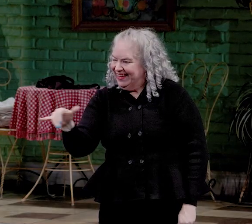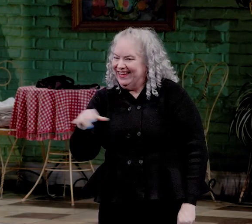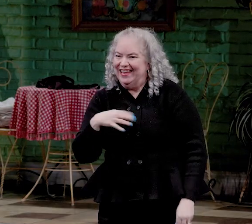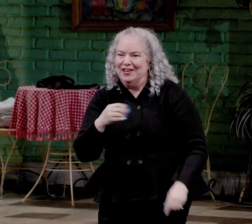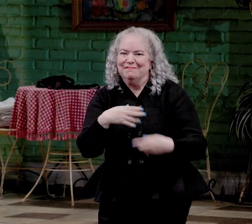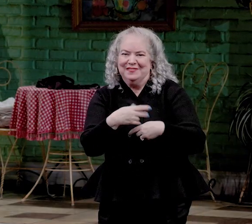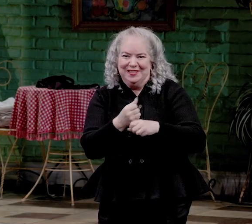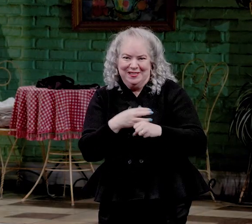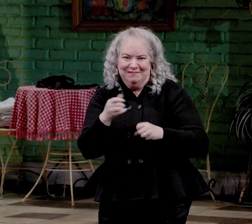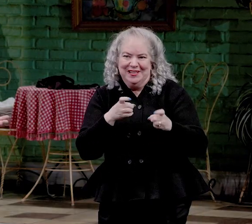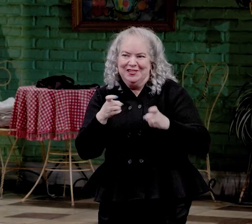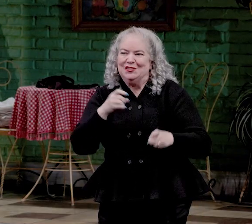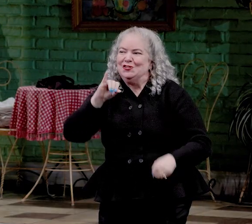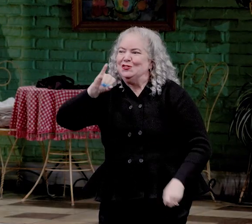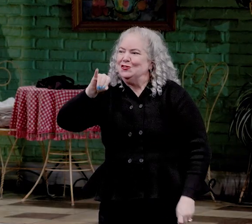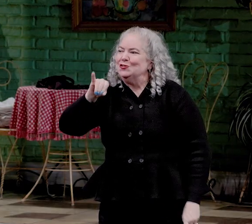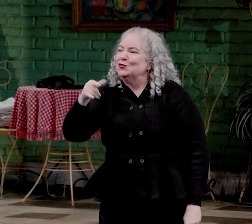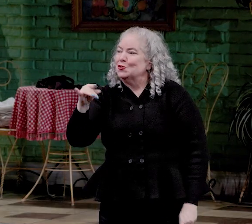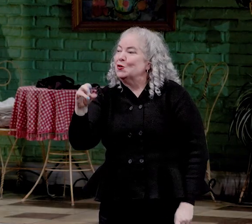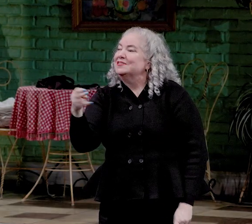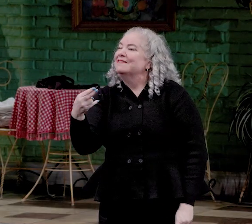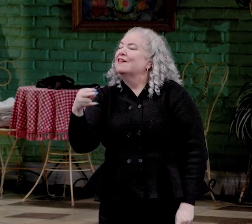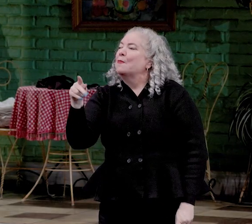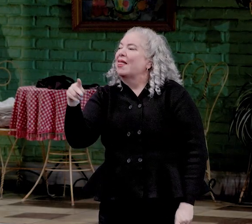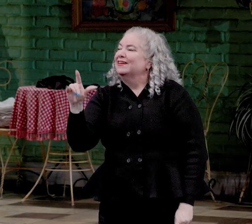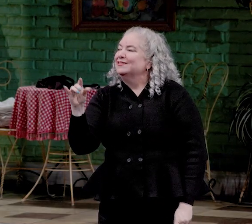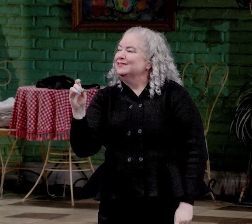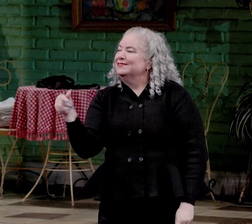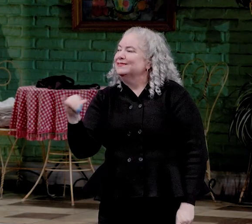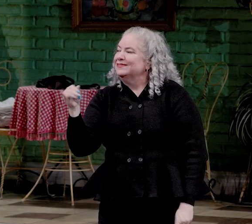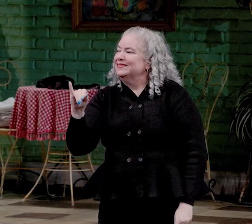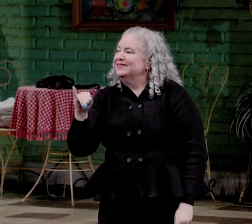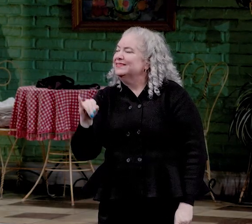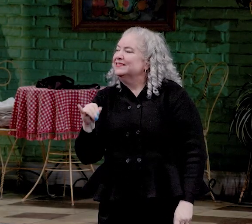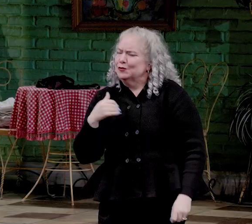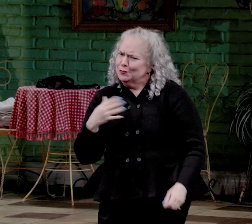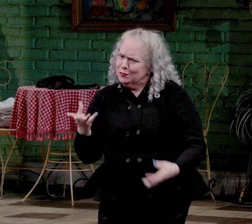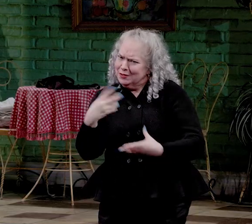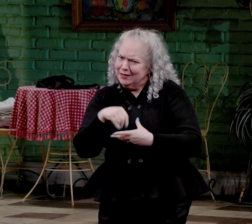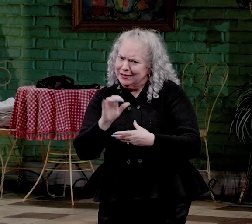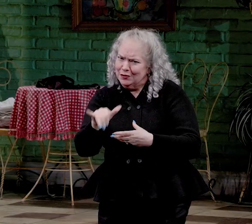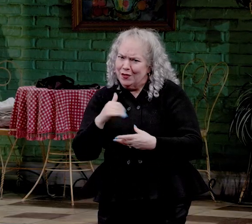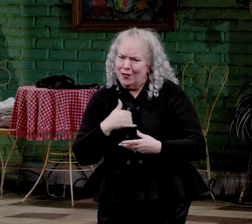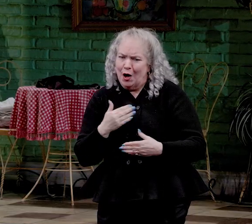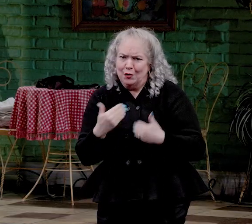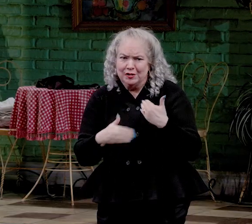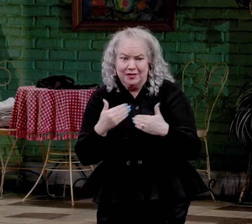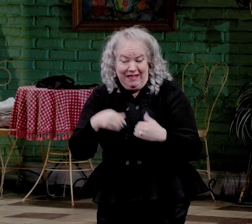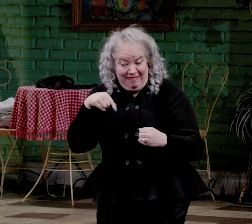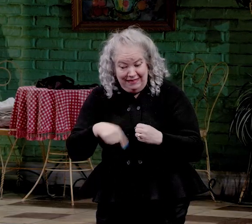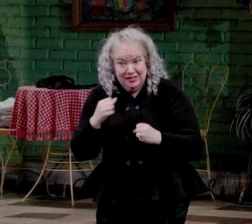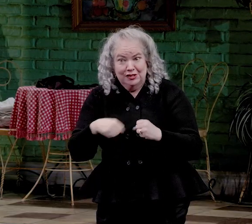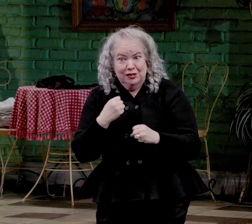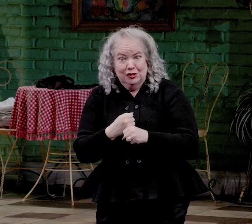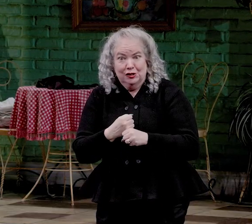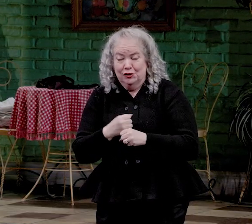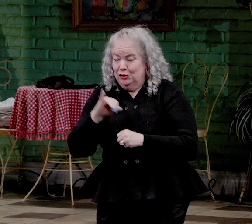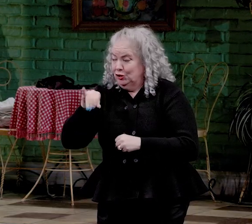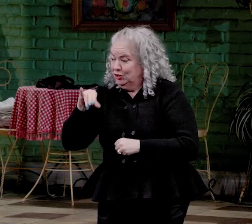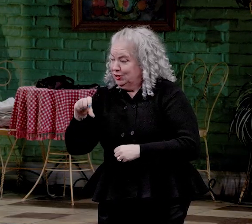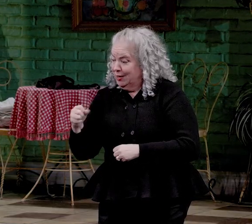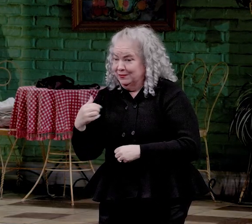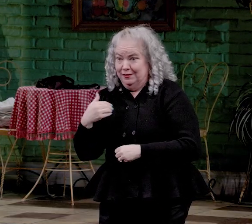Joseph Biagini, bringing so much input into the process. This year and every year, James and I are also